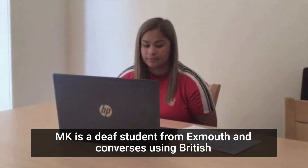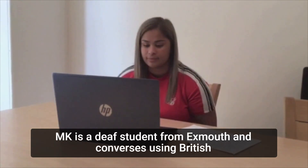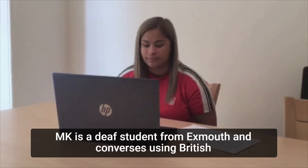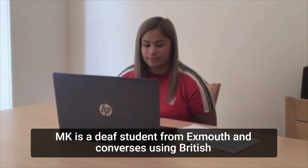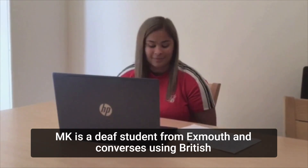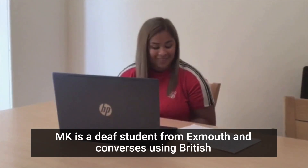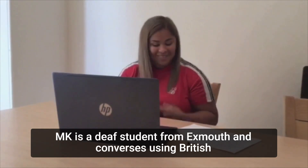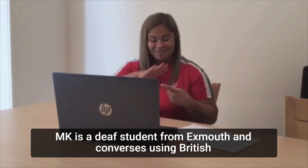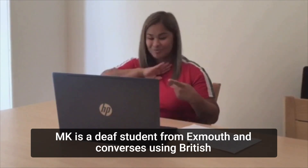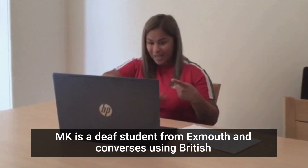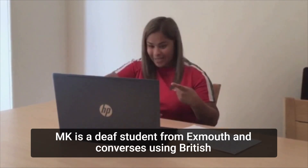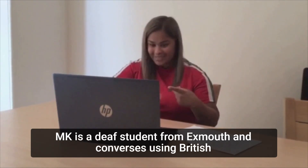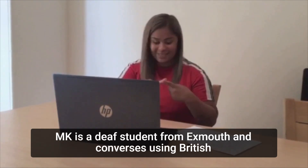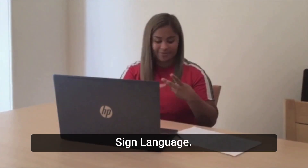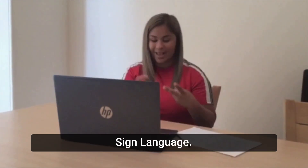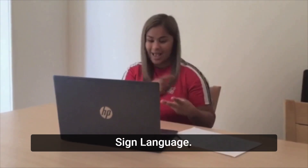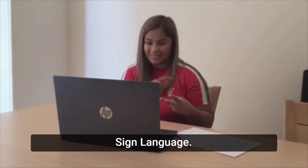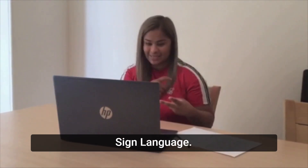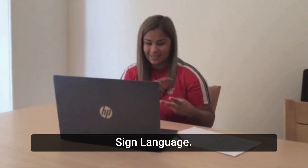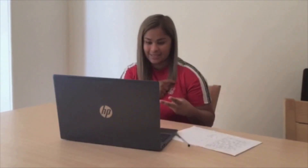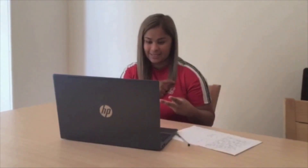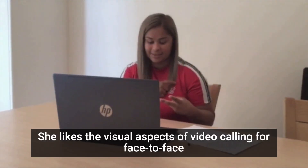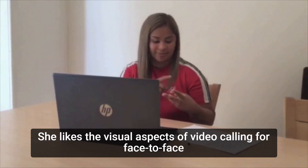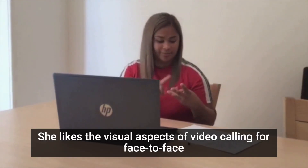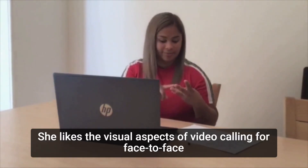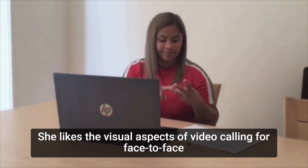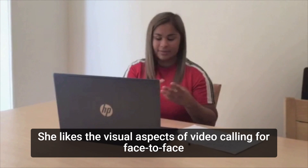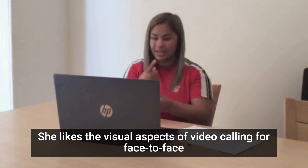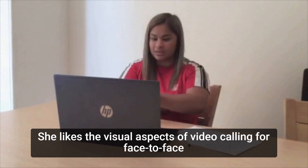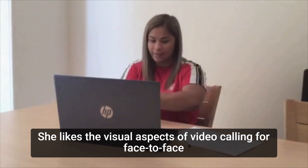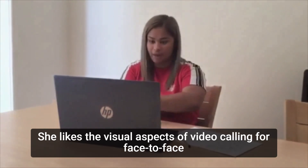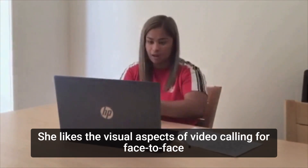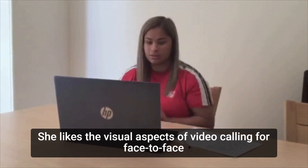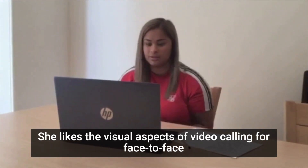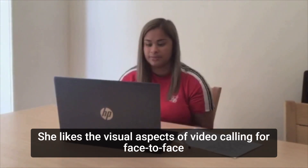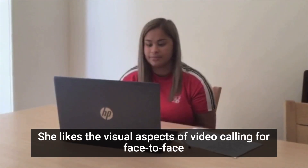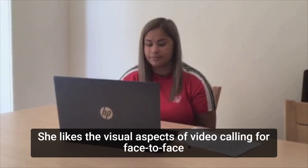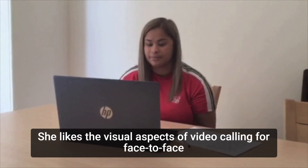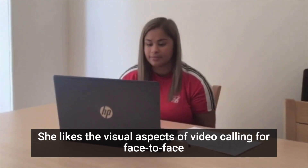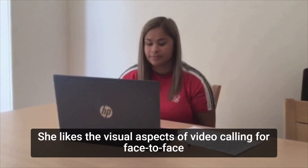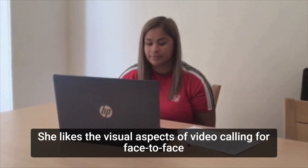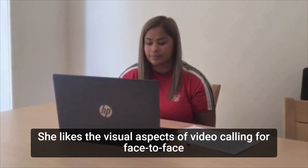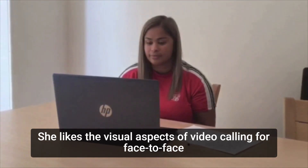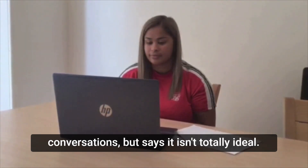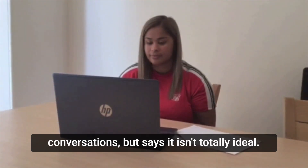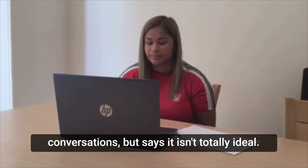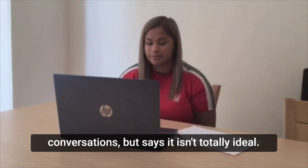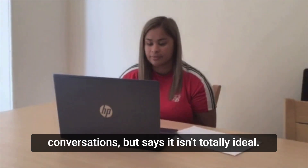Exmouth and converses using British Sign Language. She likes the visual aspects of video calling for face-to-face conversations,